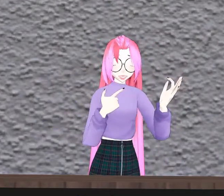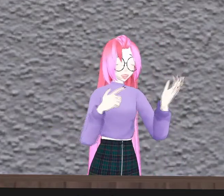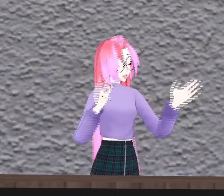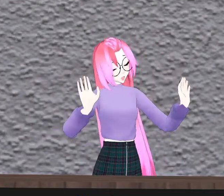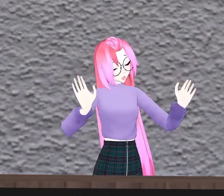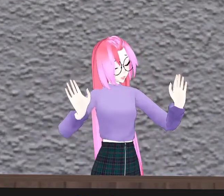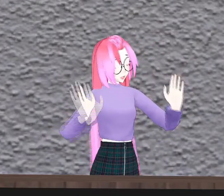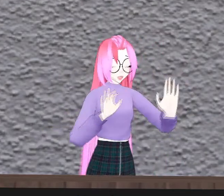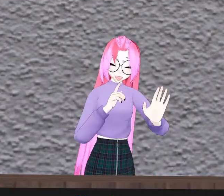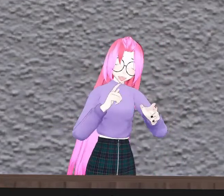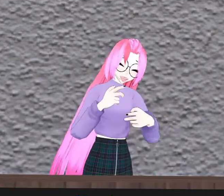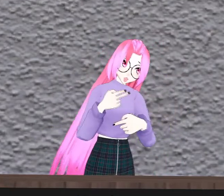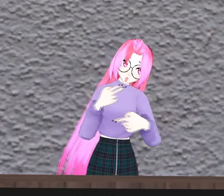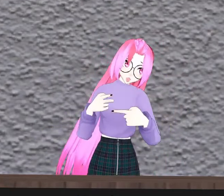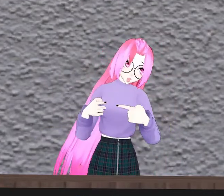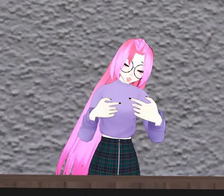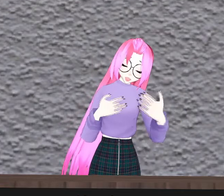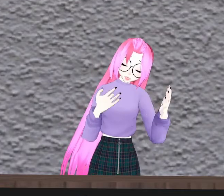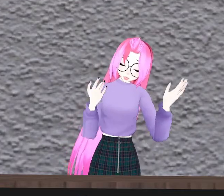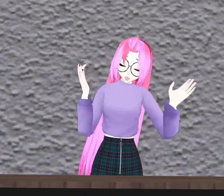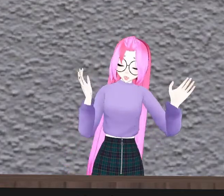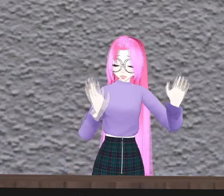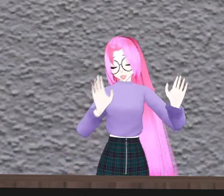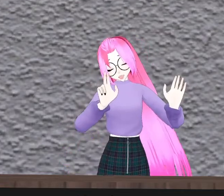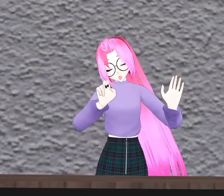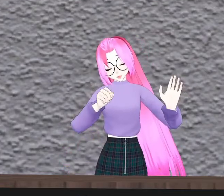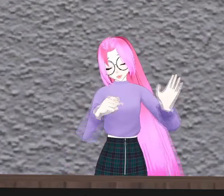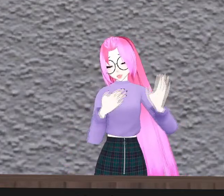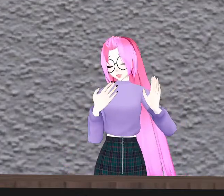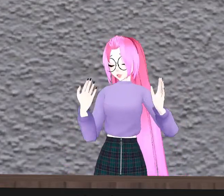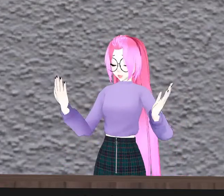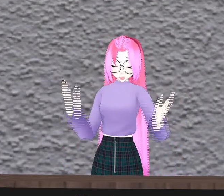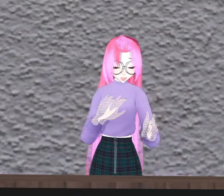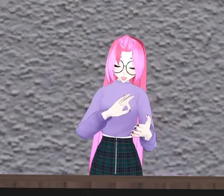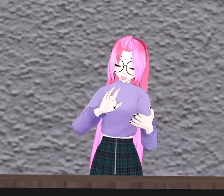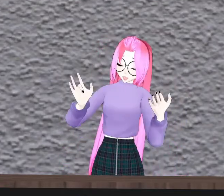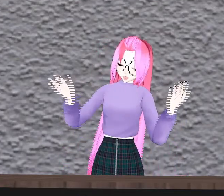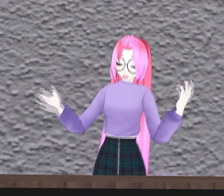say, you know what, I'm not really feeling that name sign. No, thank you. I'm totally not rude at all.